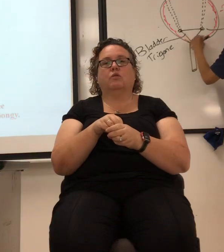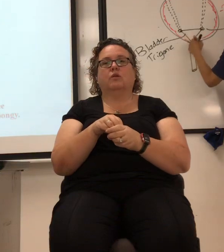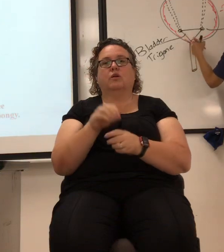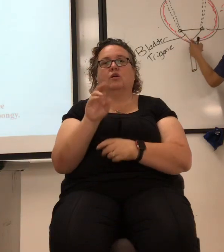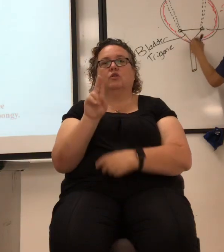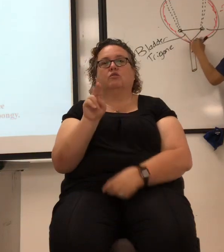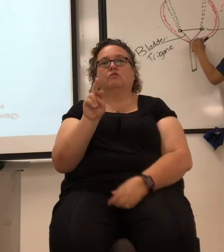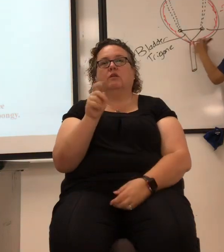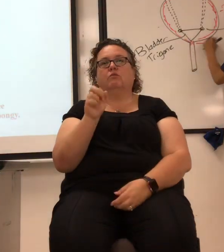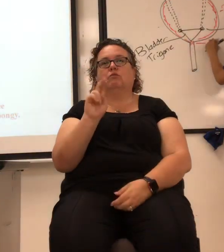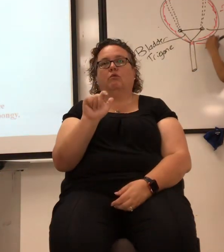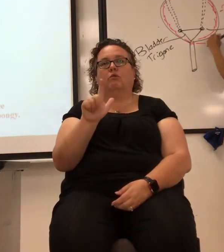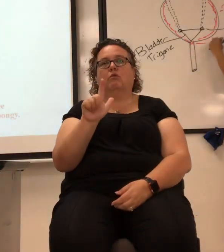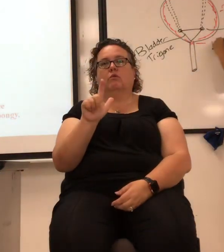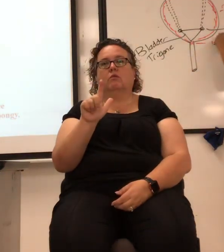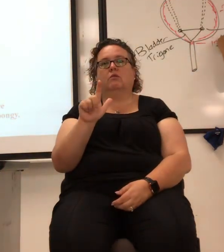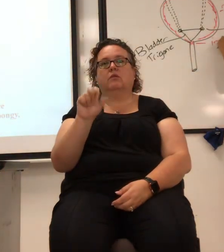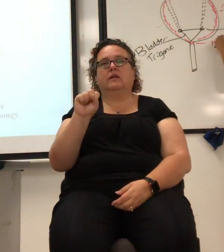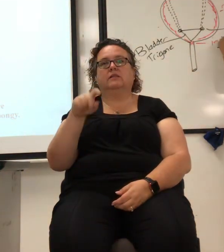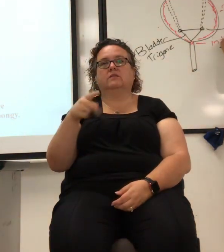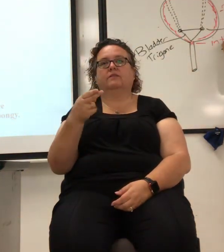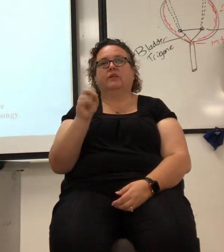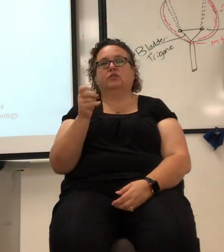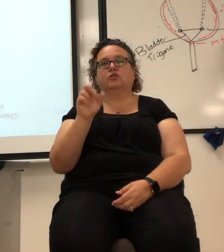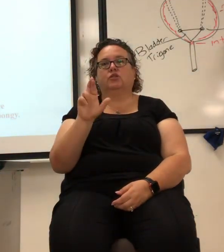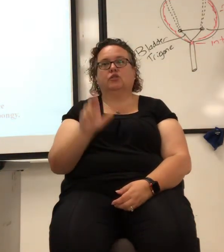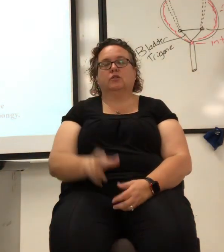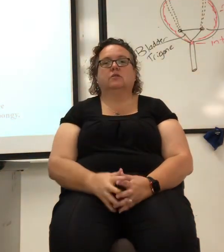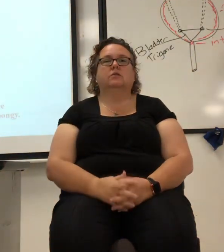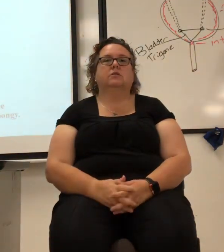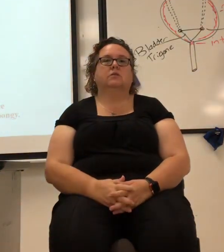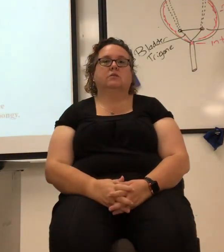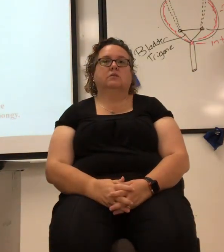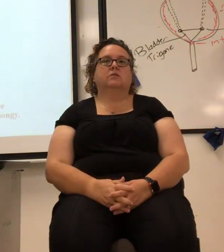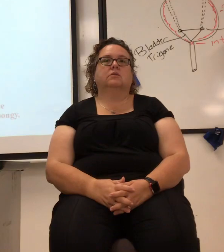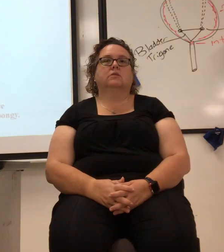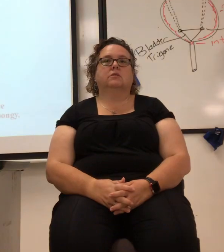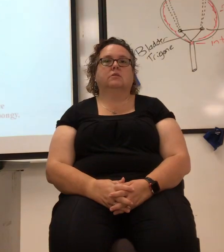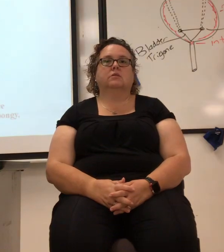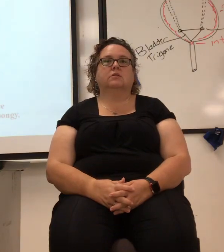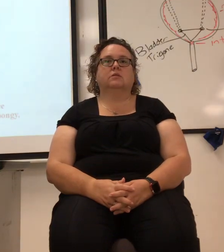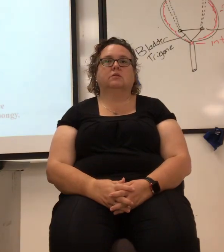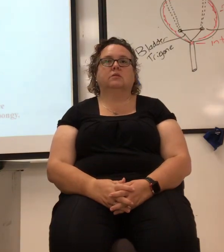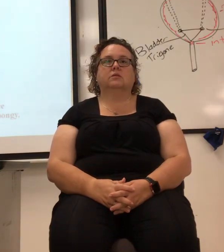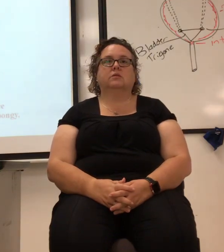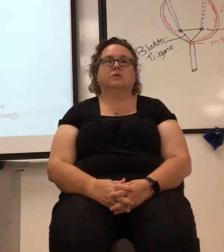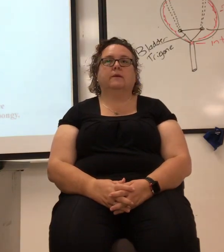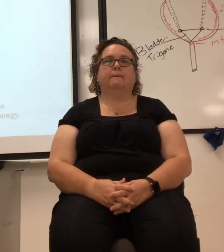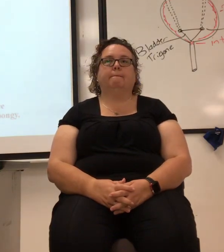It's like the detrusor muscle, it lines the whole bladder wall.